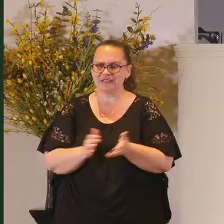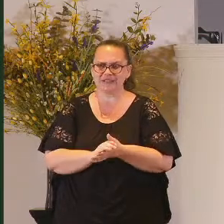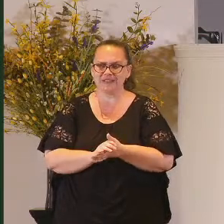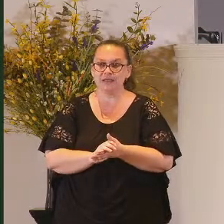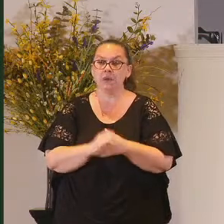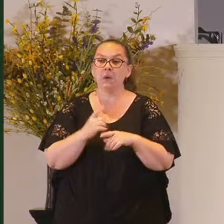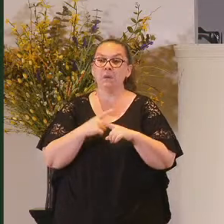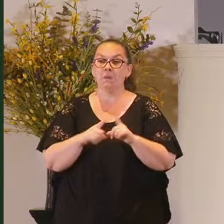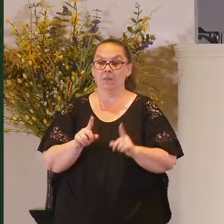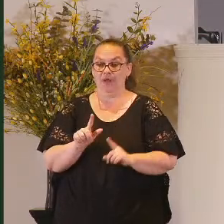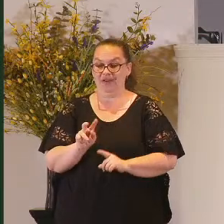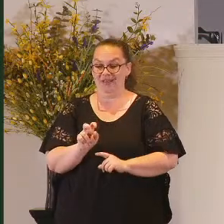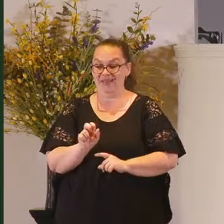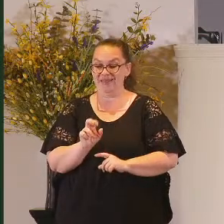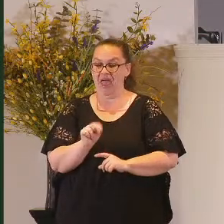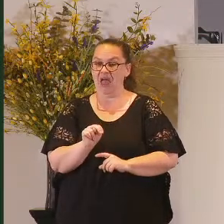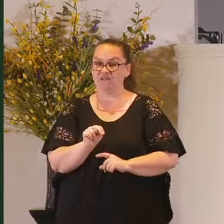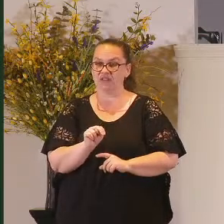But